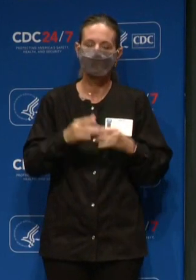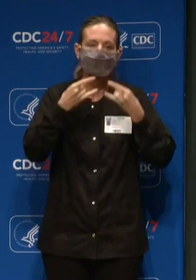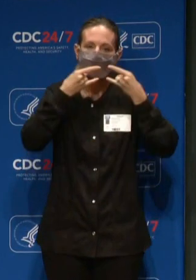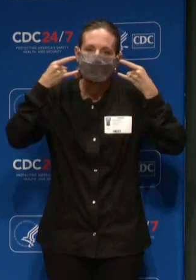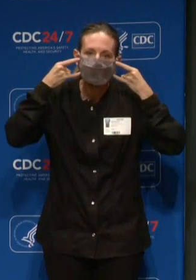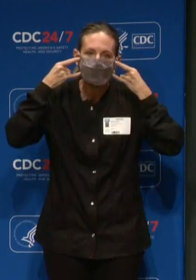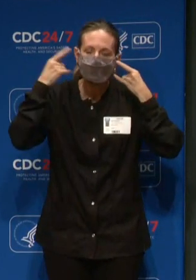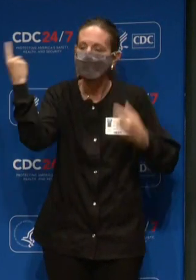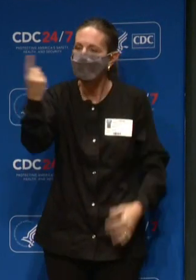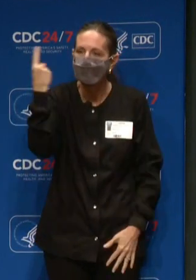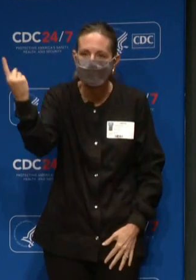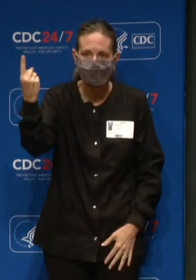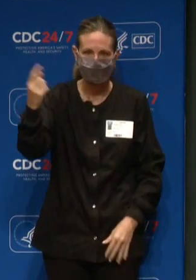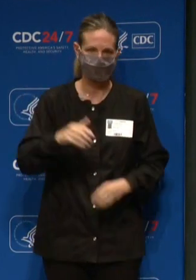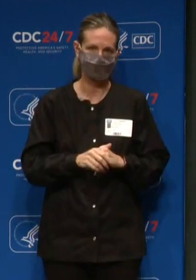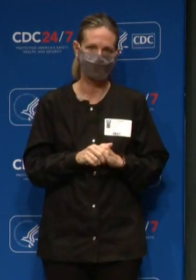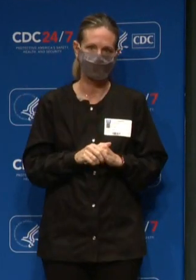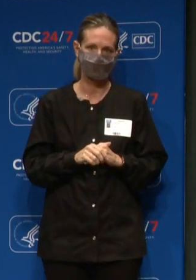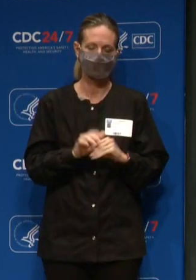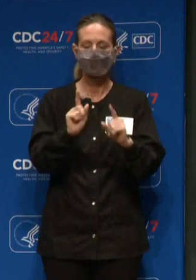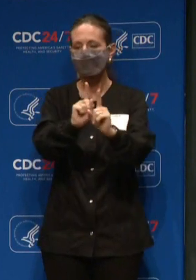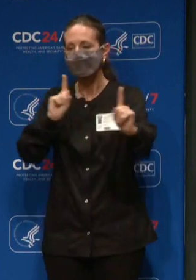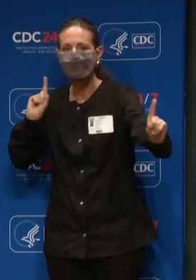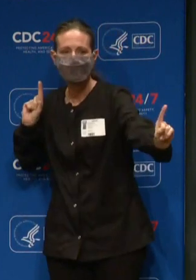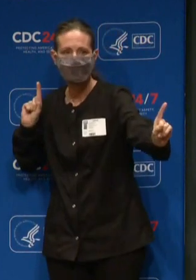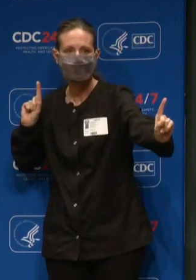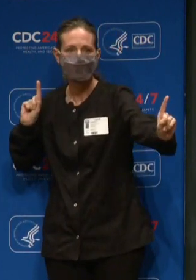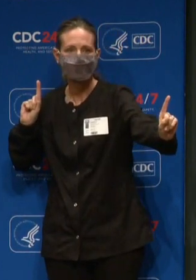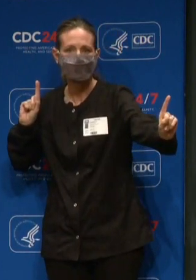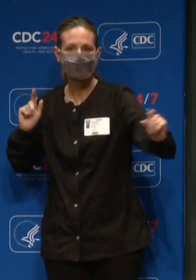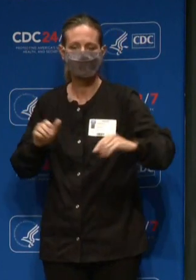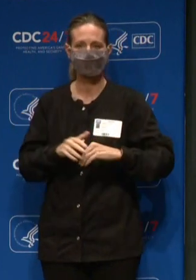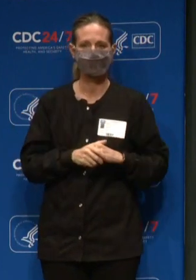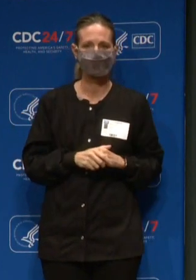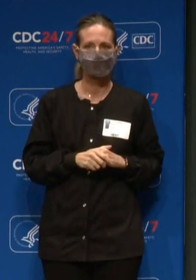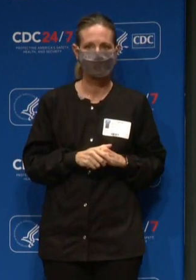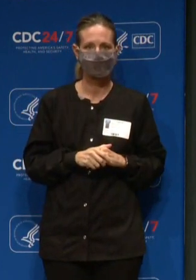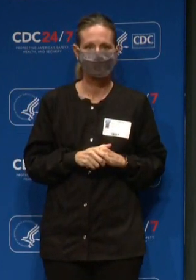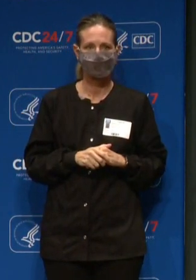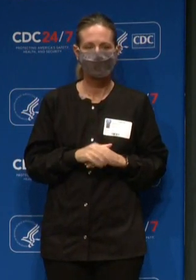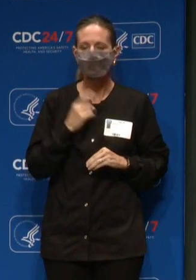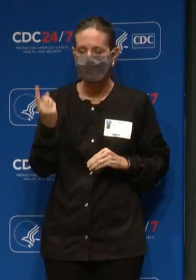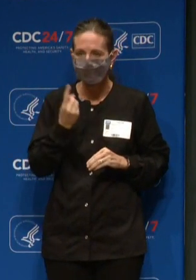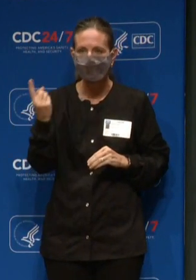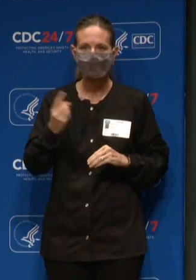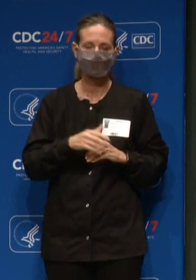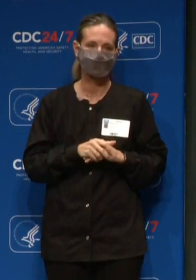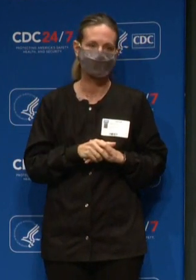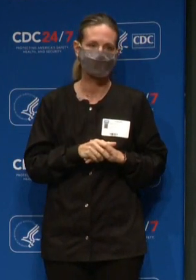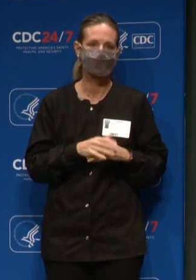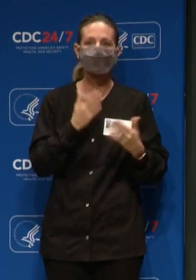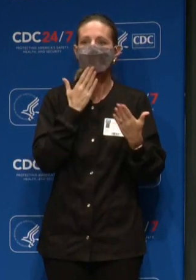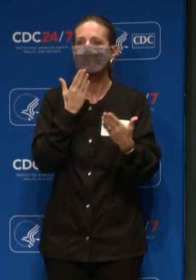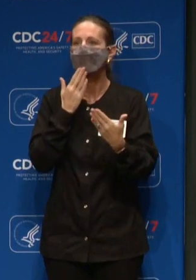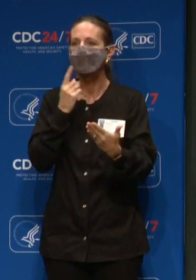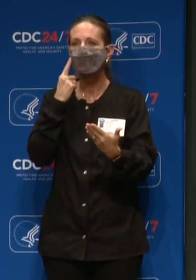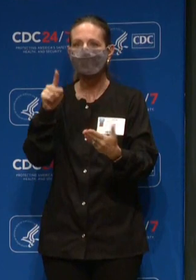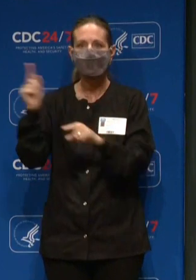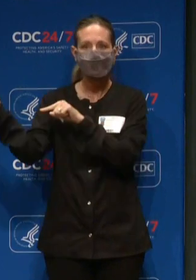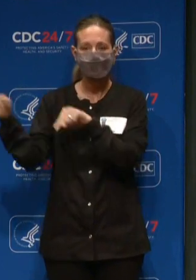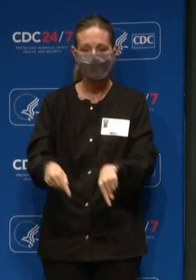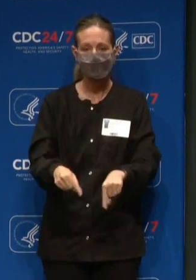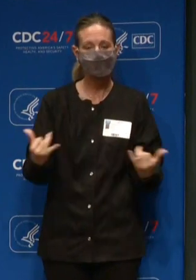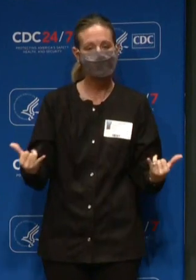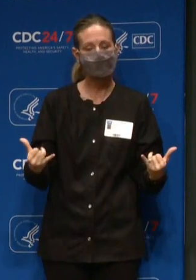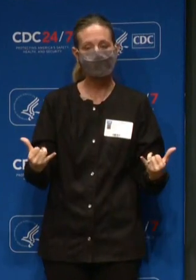face covering when you can't watch your distance. And avoid settings where you can't do those things. Thank you all for joining us here today. Thank you to